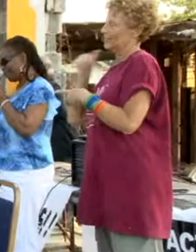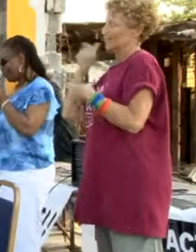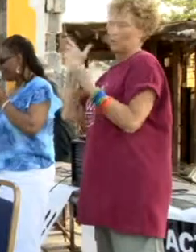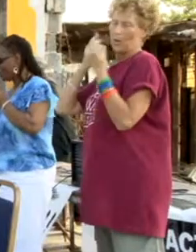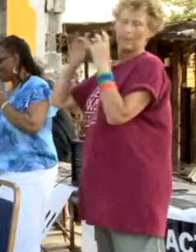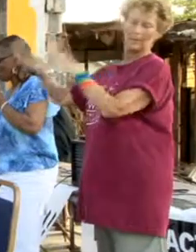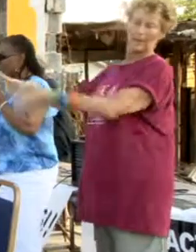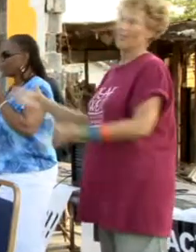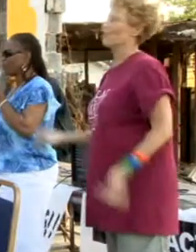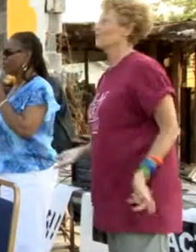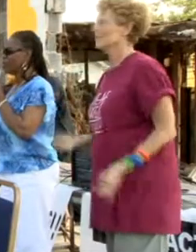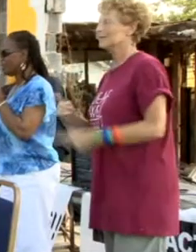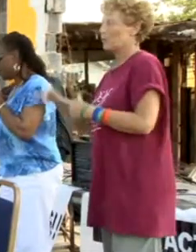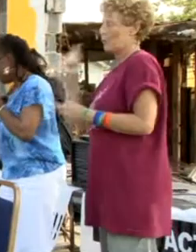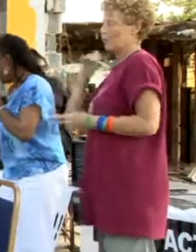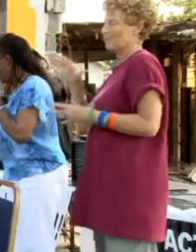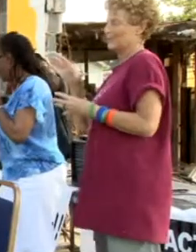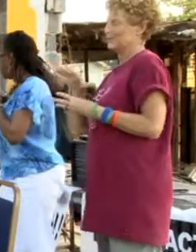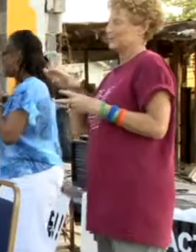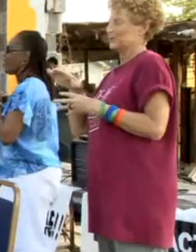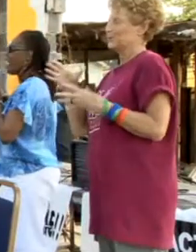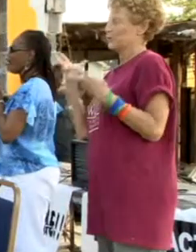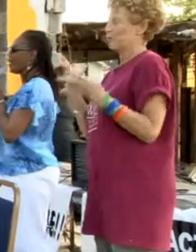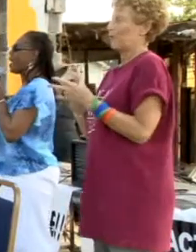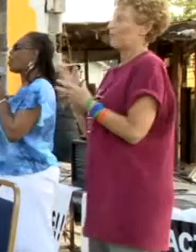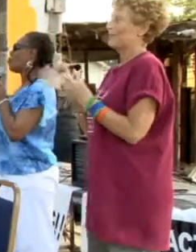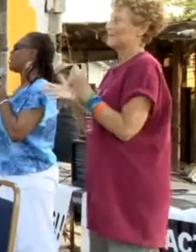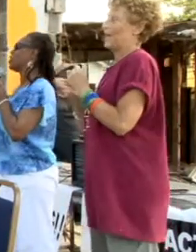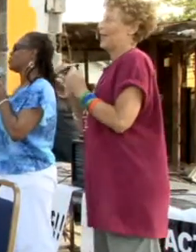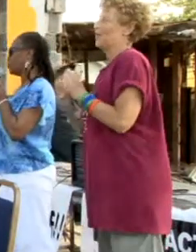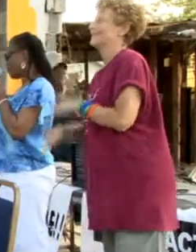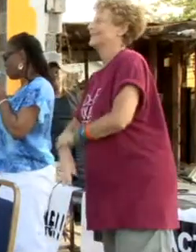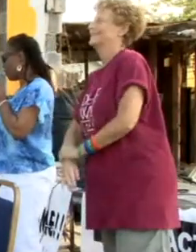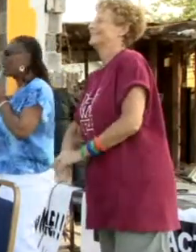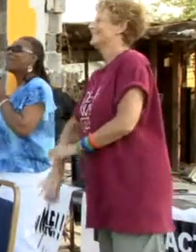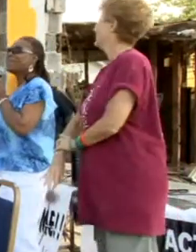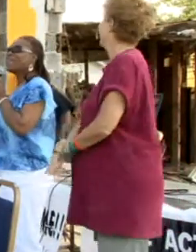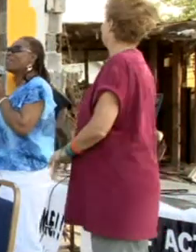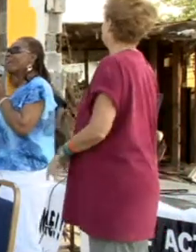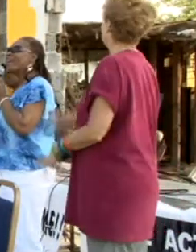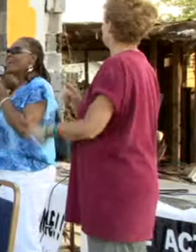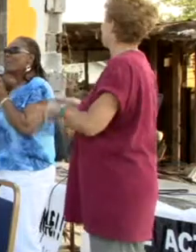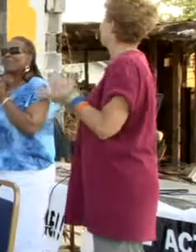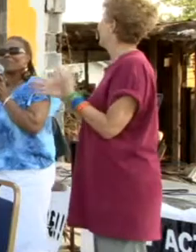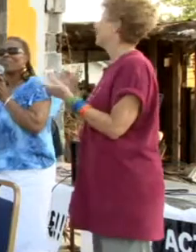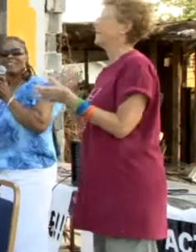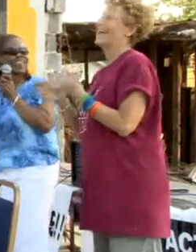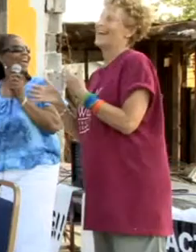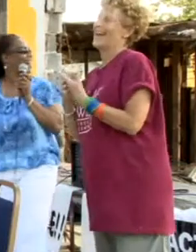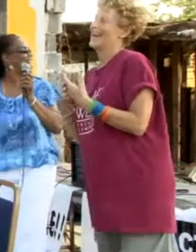that, women doing too much. Had to have our place, So, but anyway,